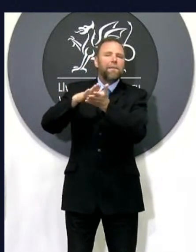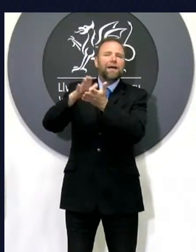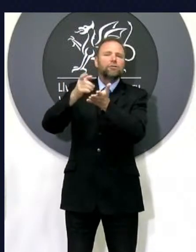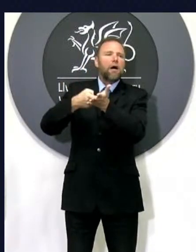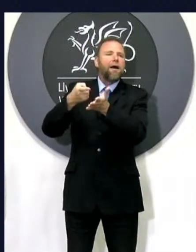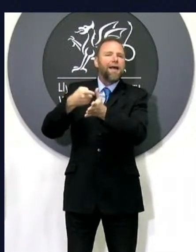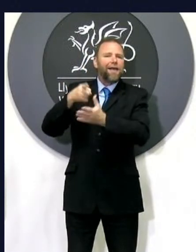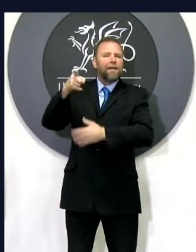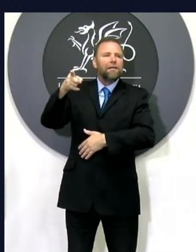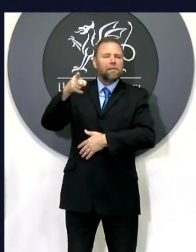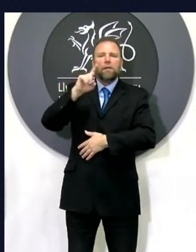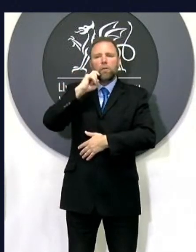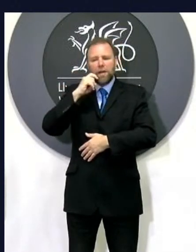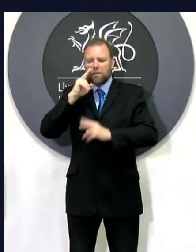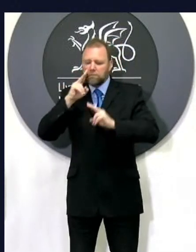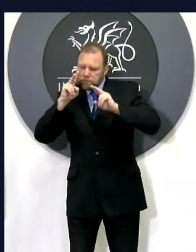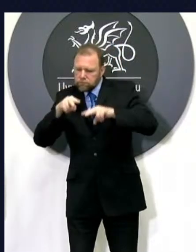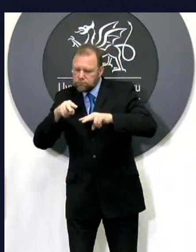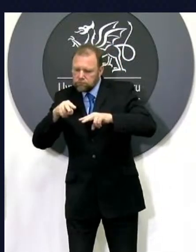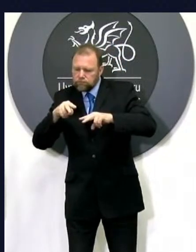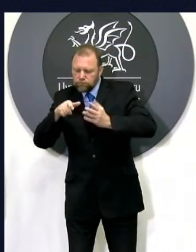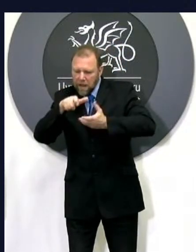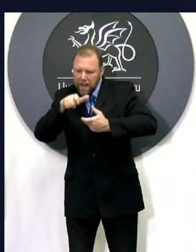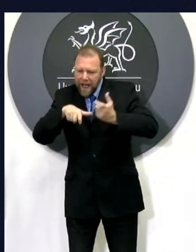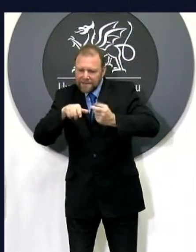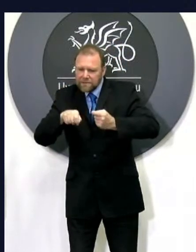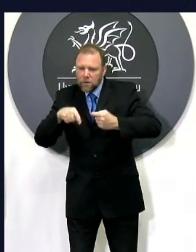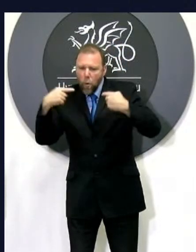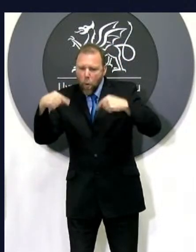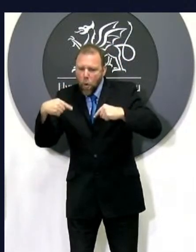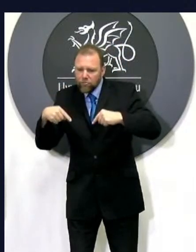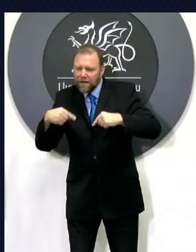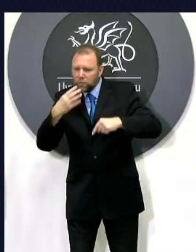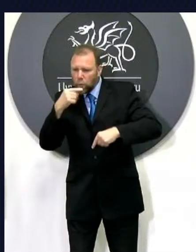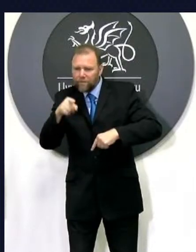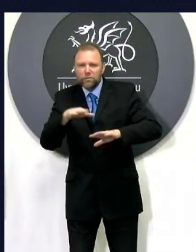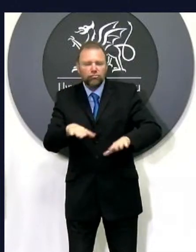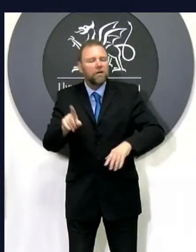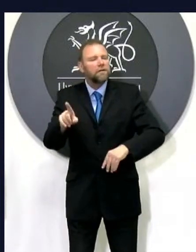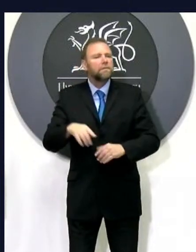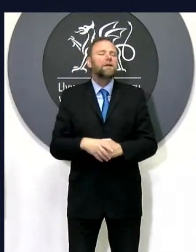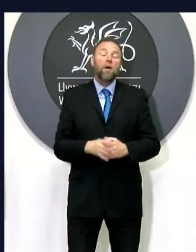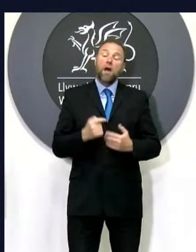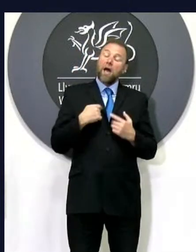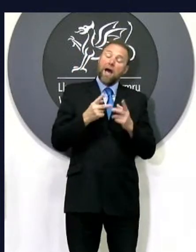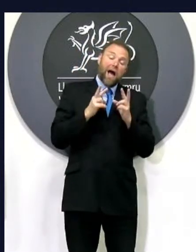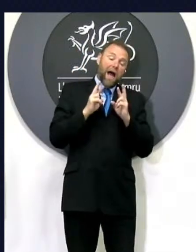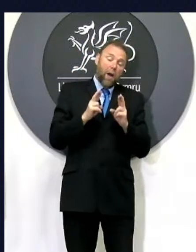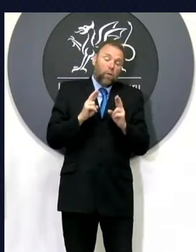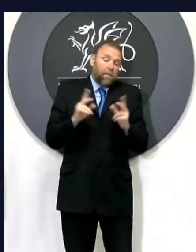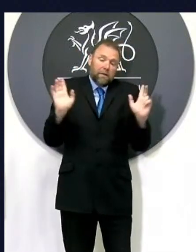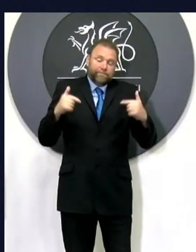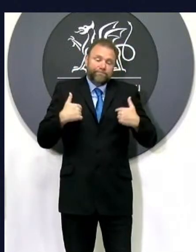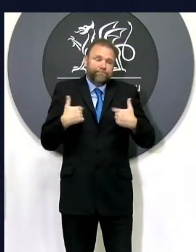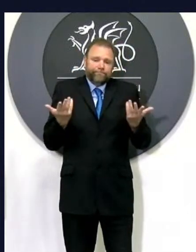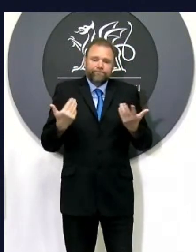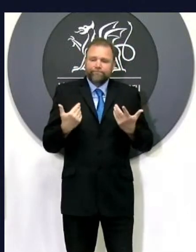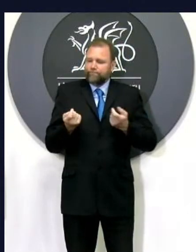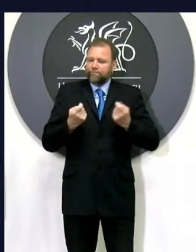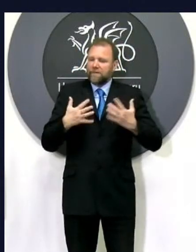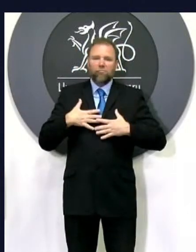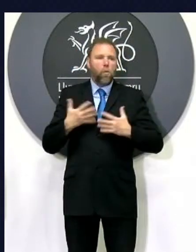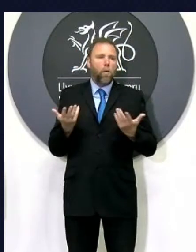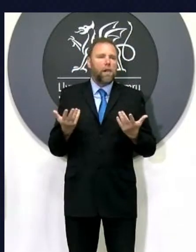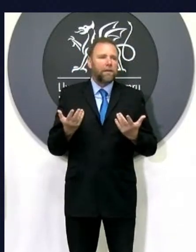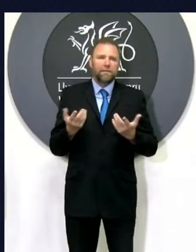will then consider the licensing and authorisation of these vaccines. But I would hope that that's where we would be going in the future. But I can't give you a time for that. It depends on